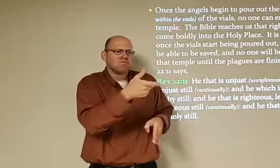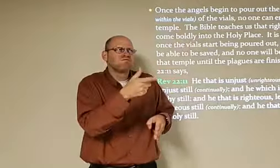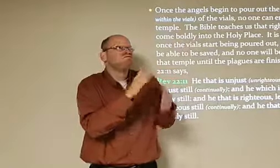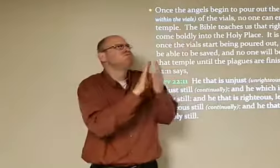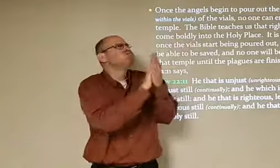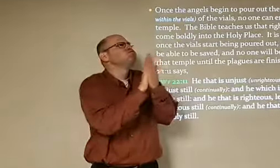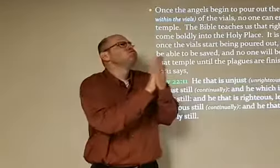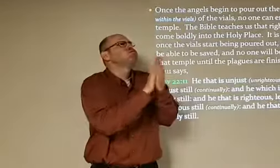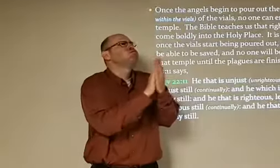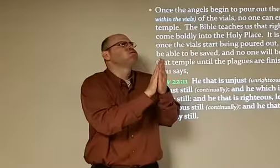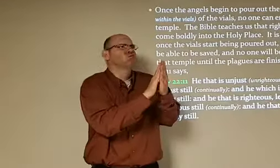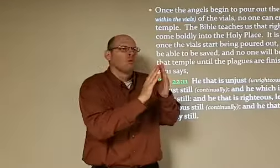that is righteous